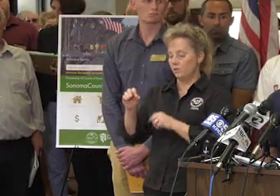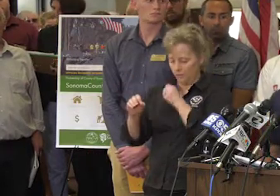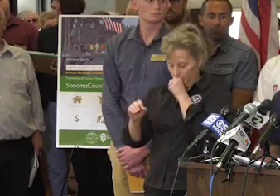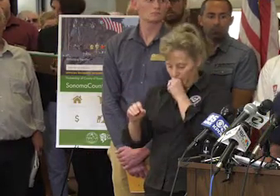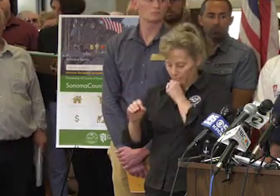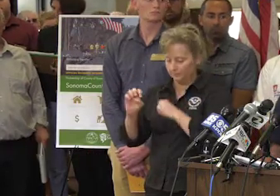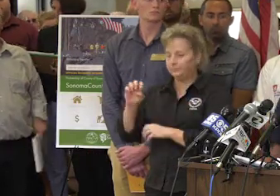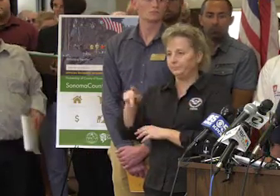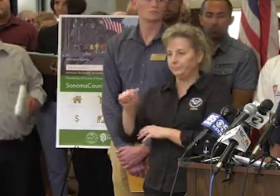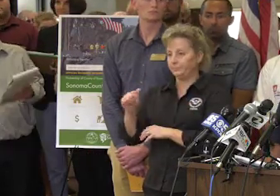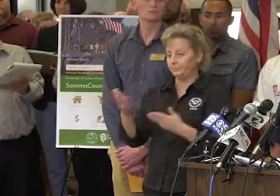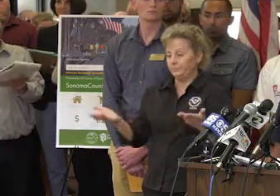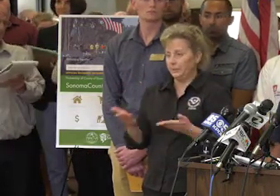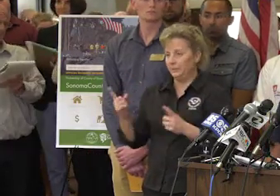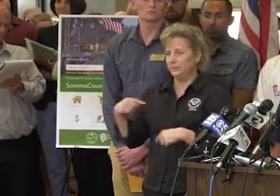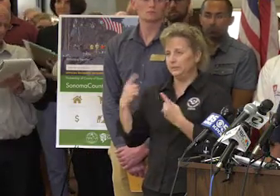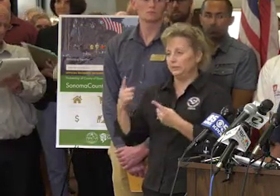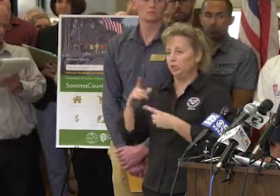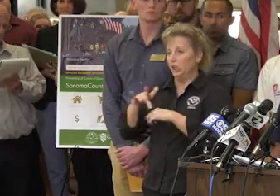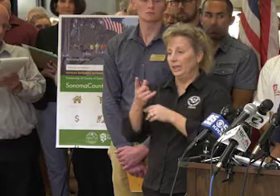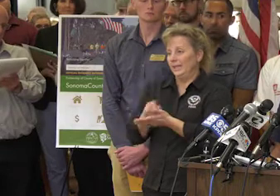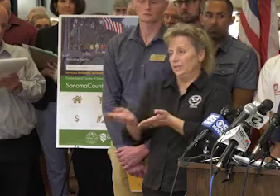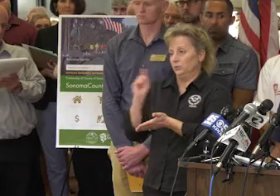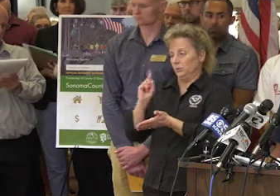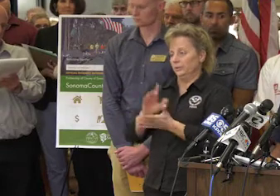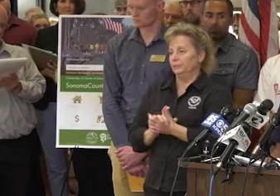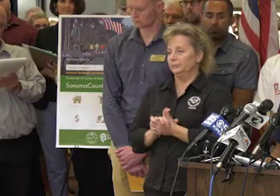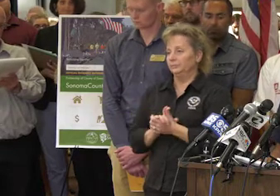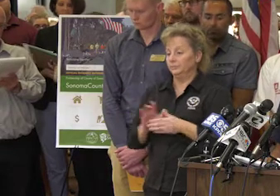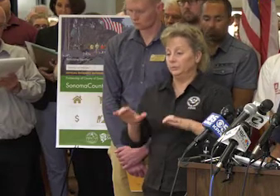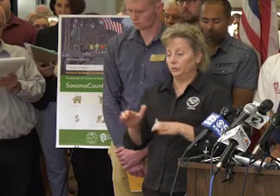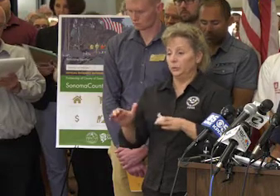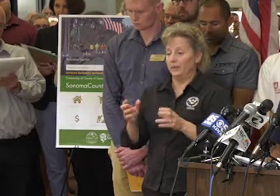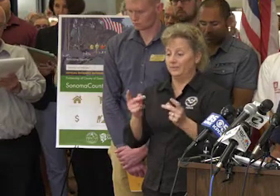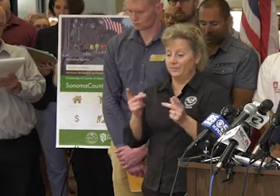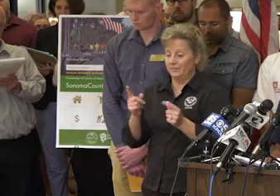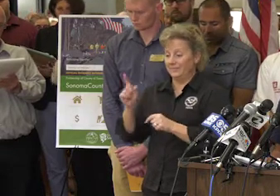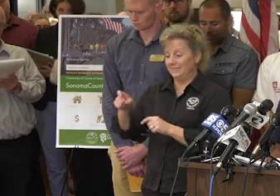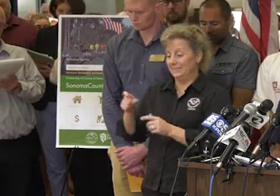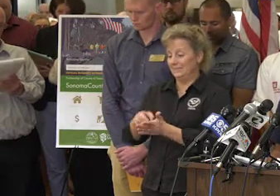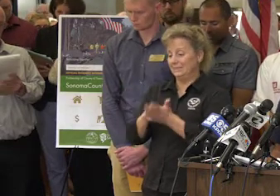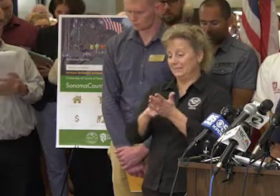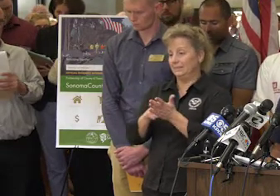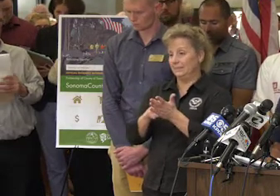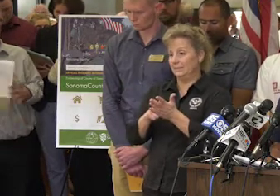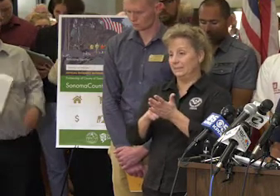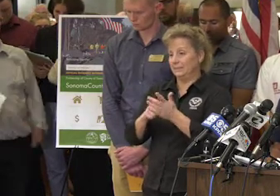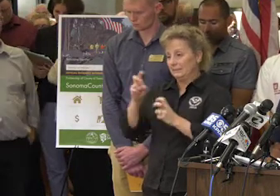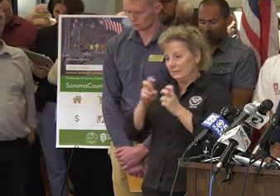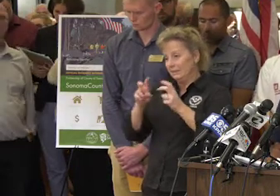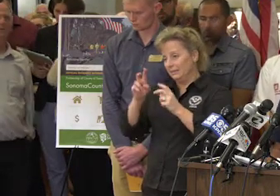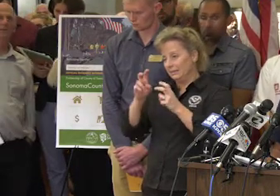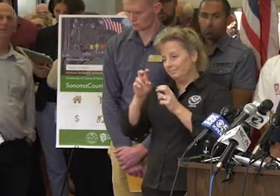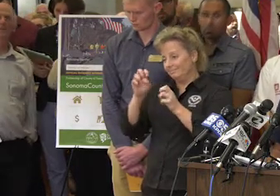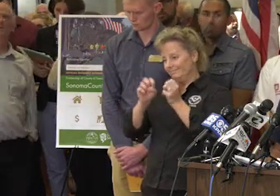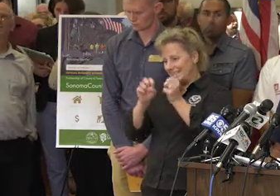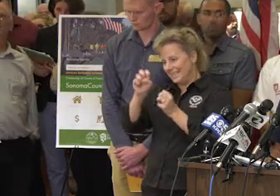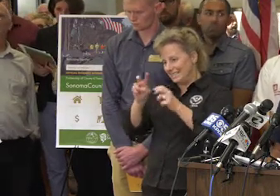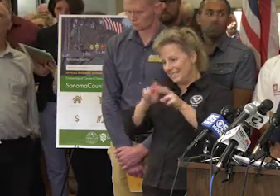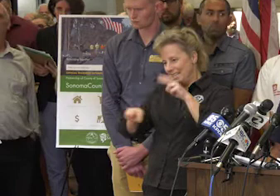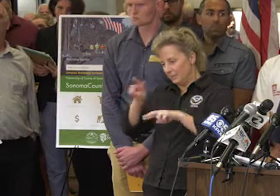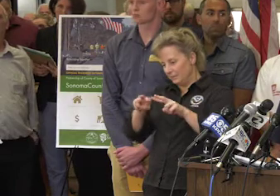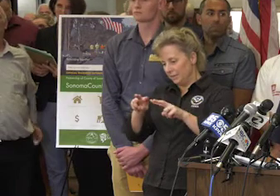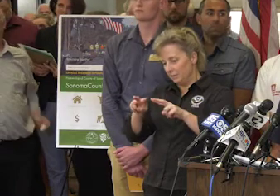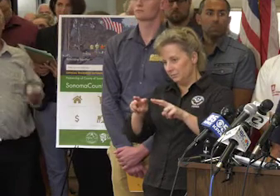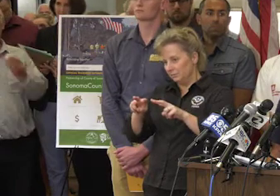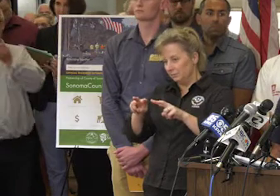been on the ground here in Sonoma since early last week, conducting a rapid needs assessment, just trying to get our arms around exactly what